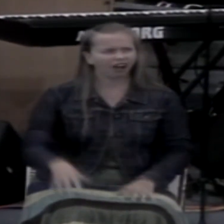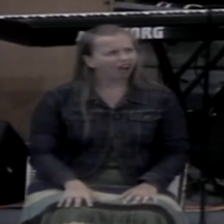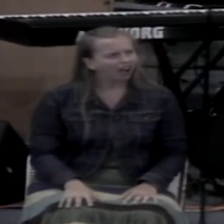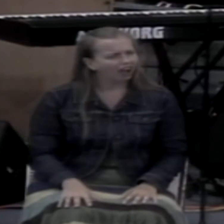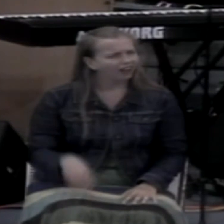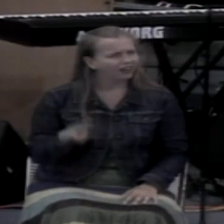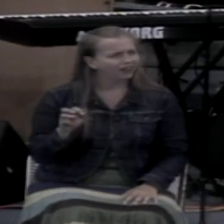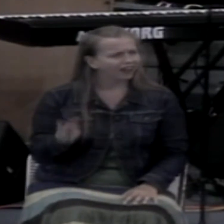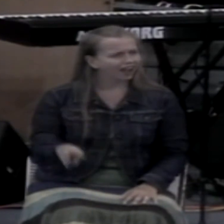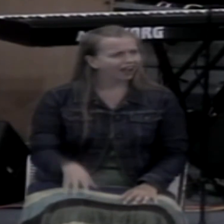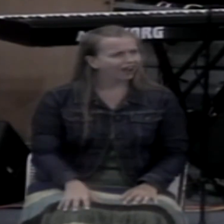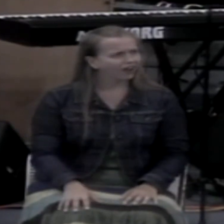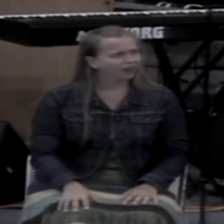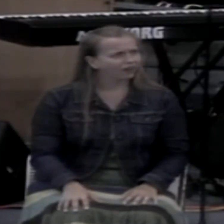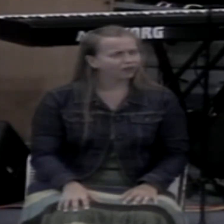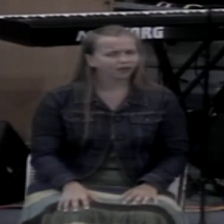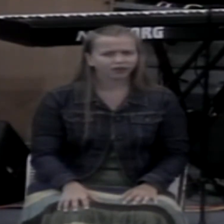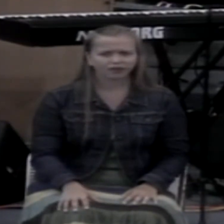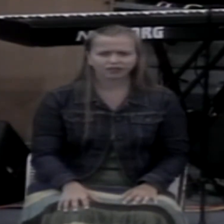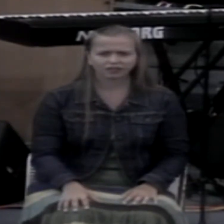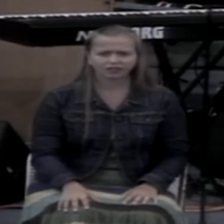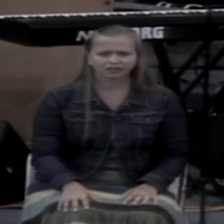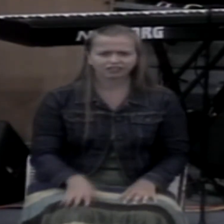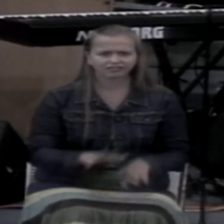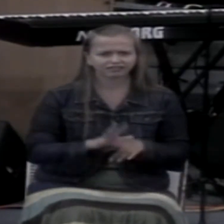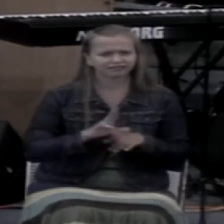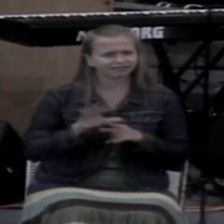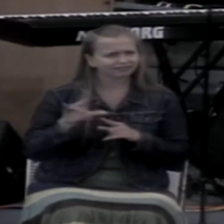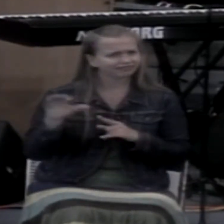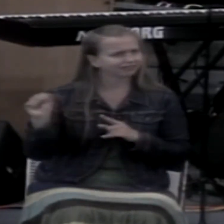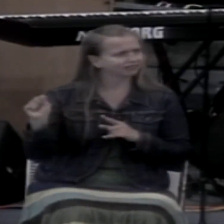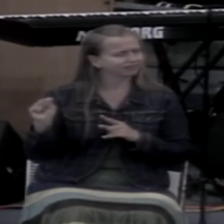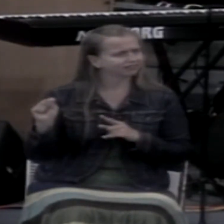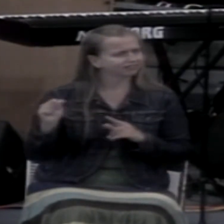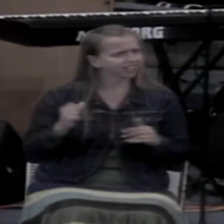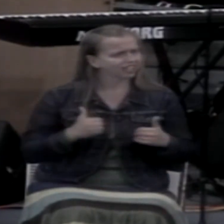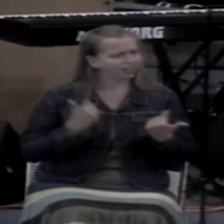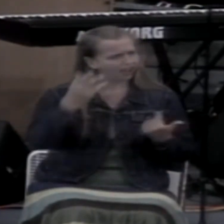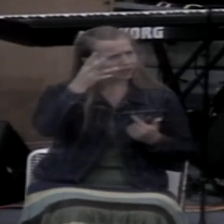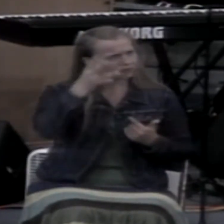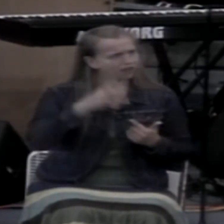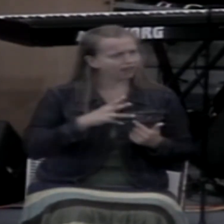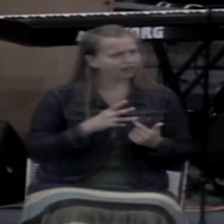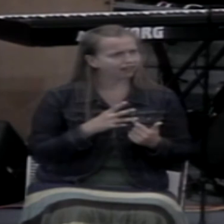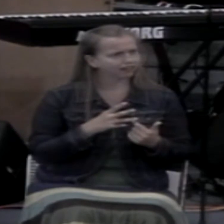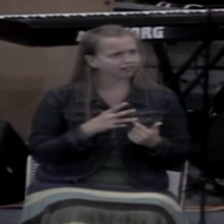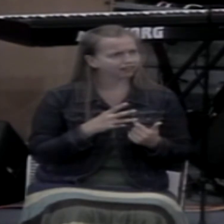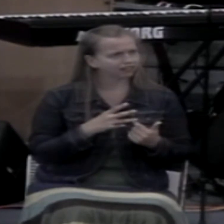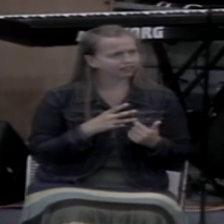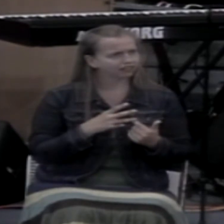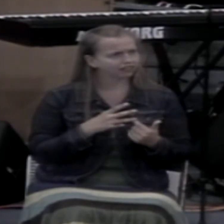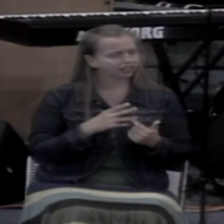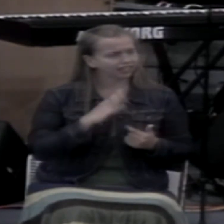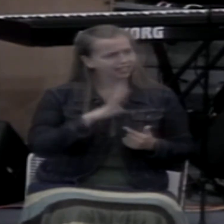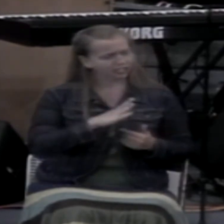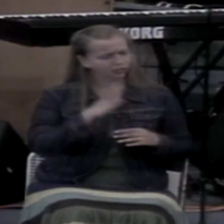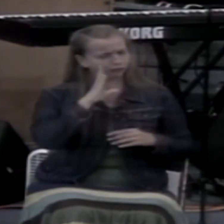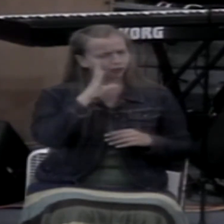He gained favor with God, and God looked down from heaven and smiled upon him.